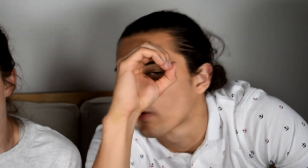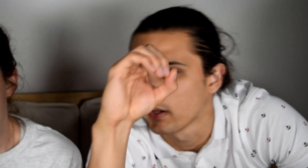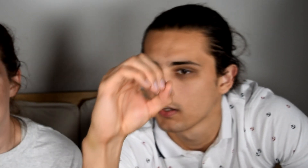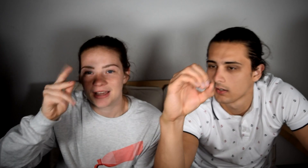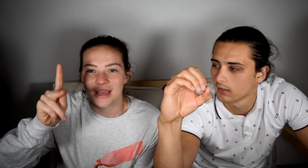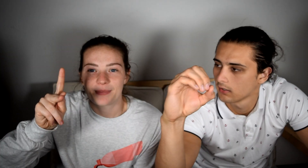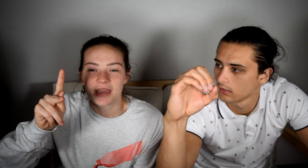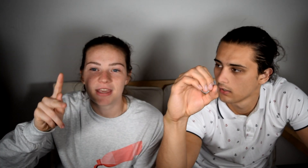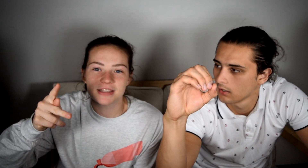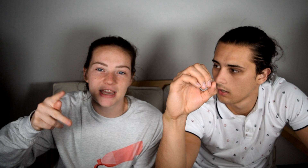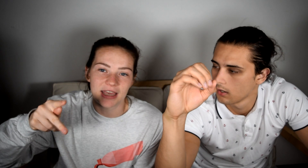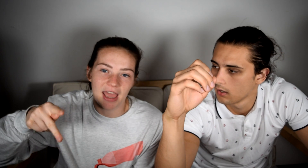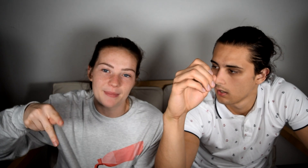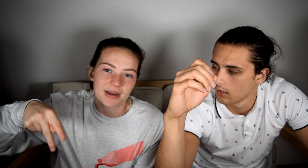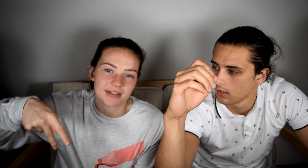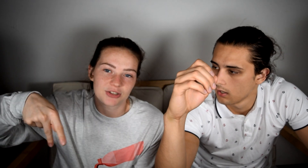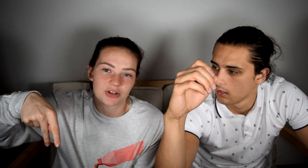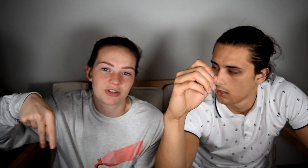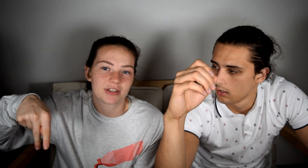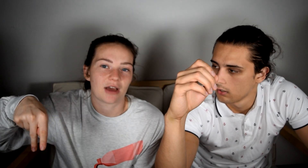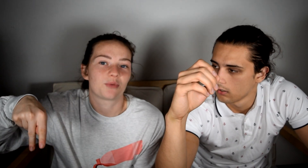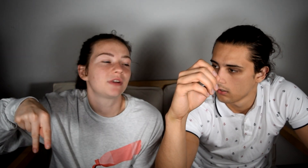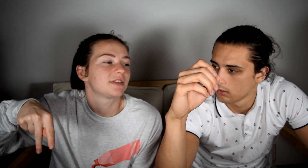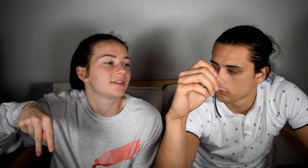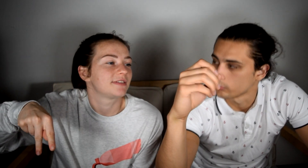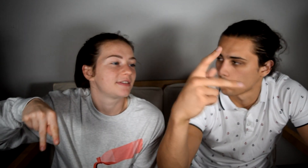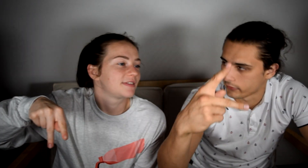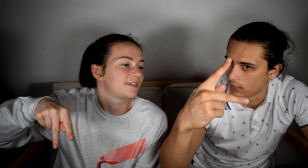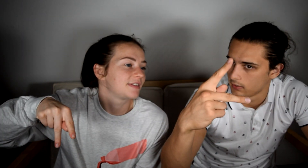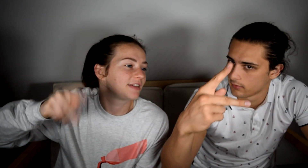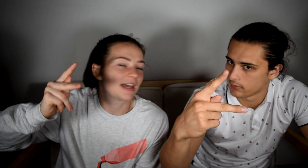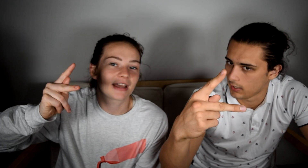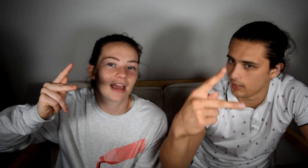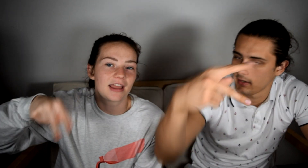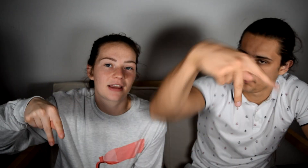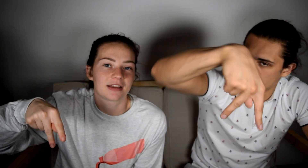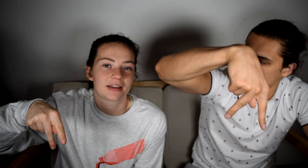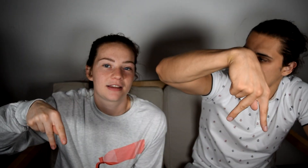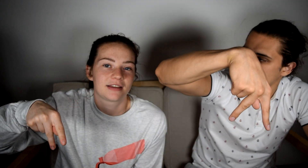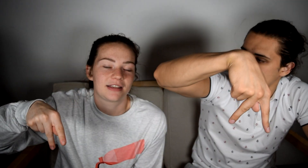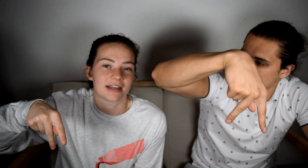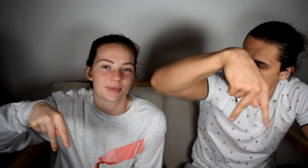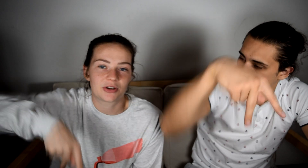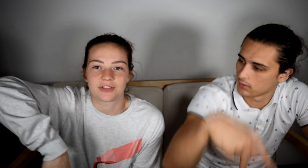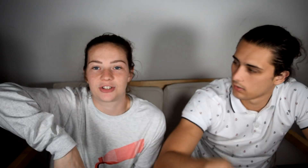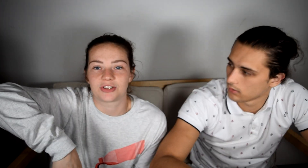Okay. P is like K, but it's turned downwards. So that was K. Yeah. K and P. Yes, but you don't have to turn your whole